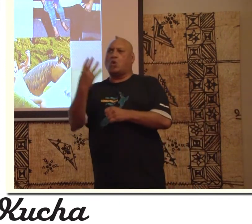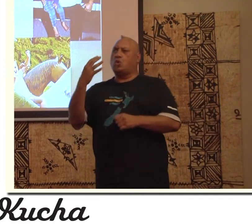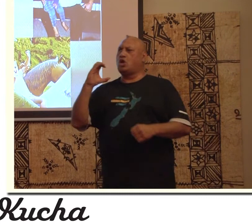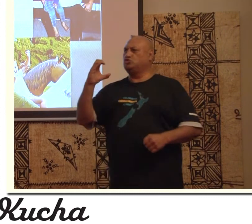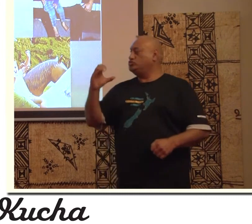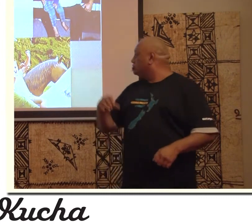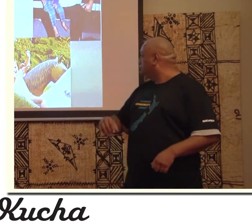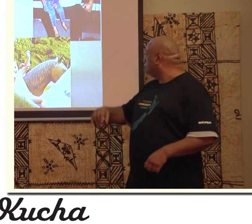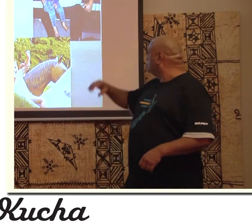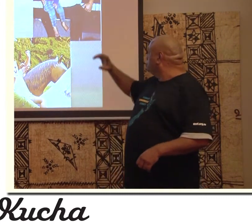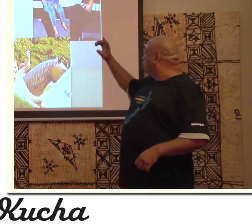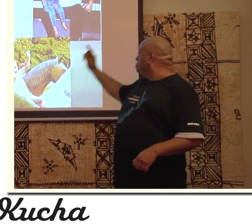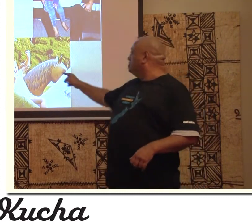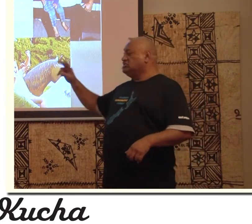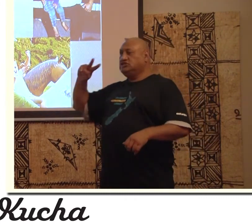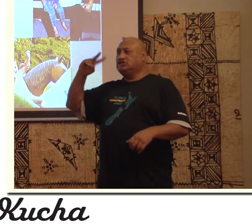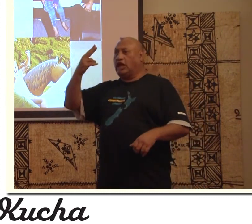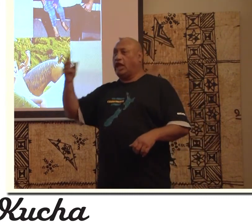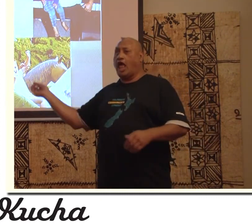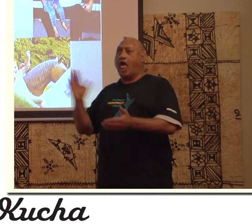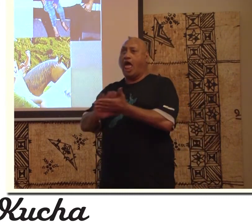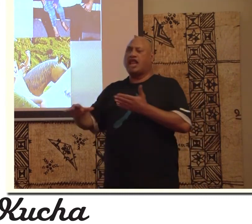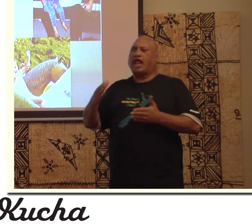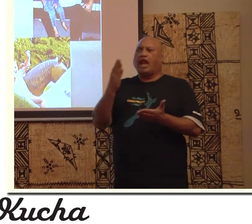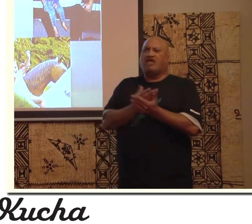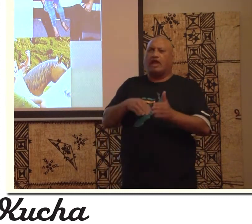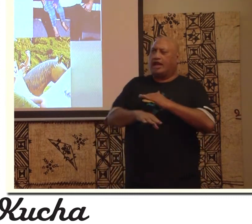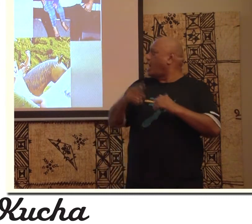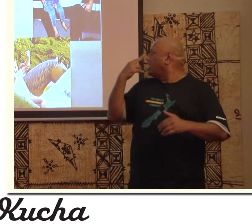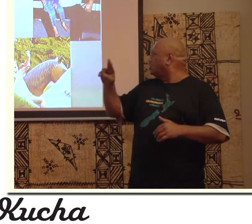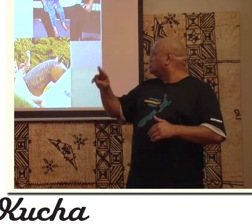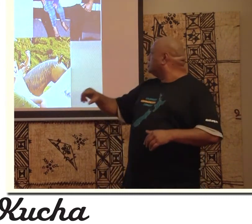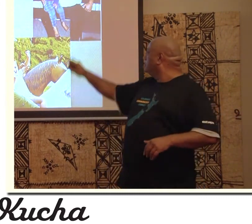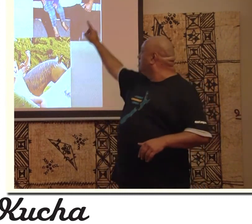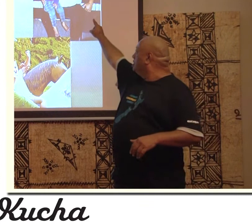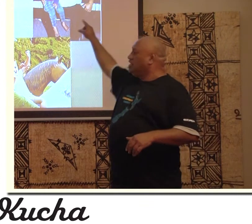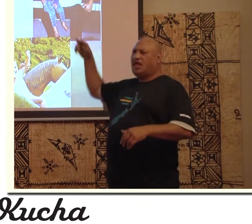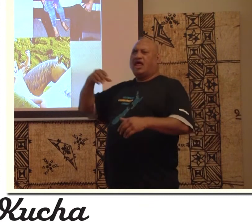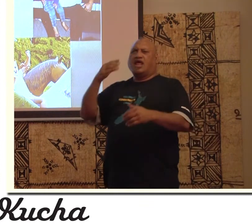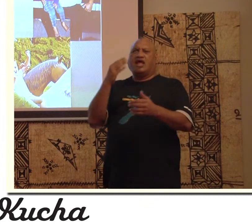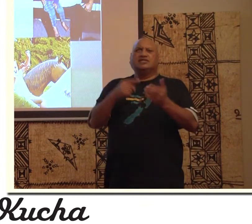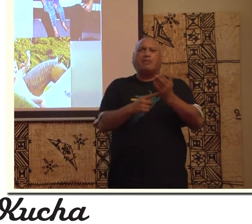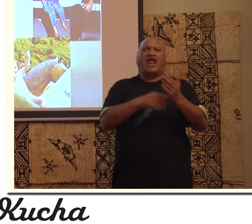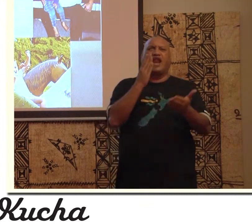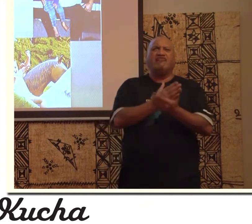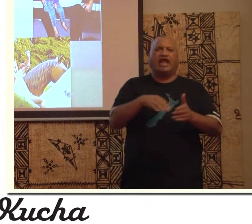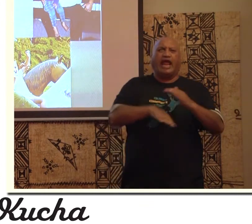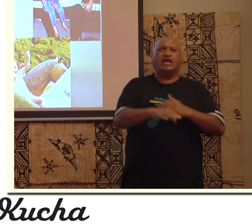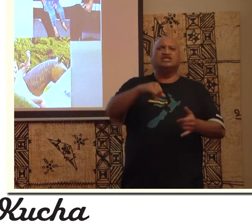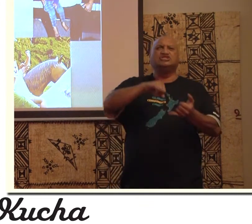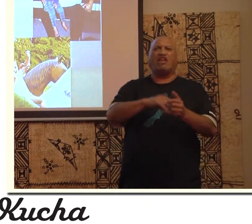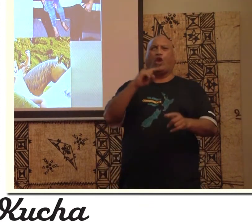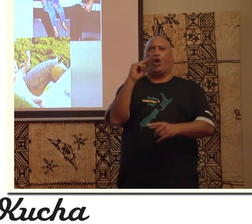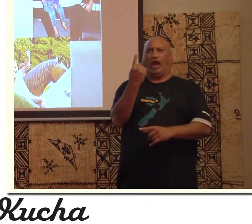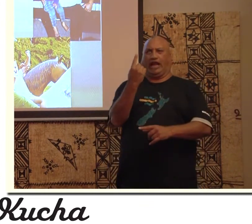He's 31, lives on the Gold Coast in Australia. My second son, down the bottom, and he lives